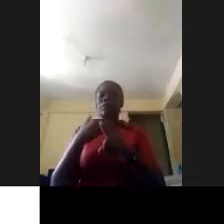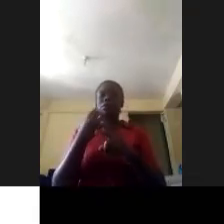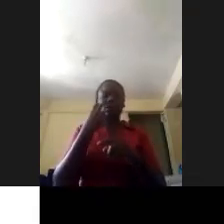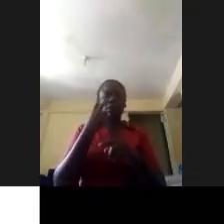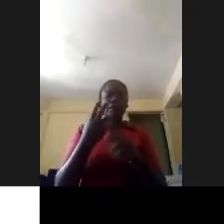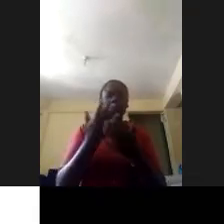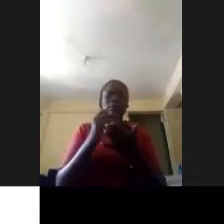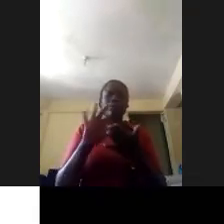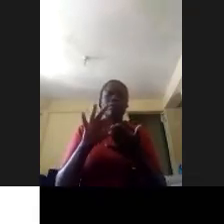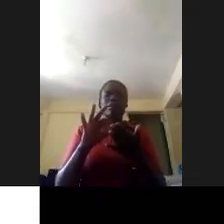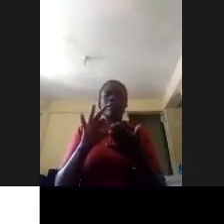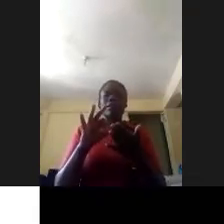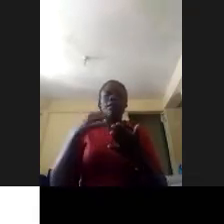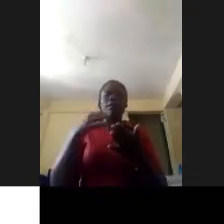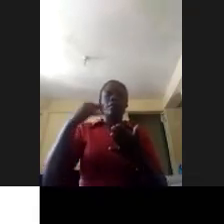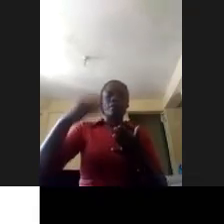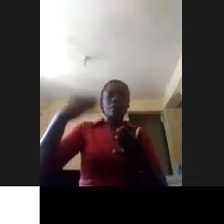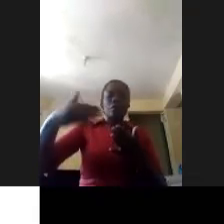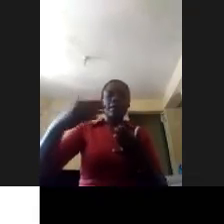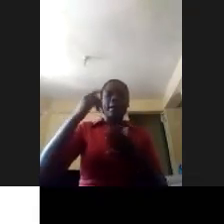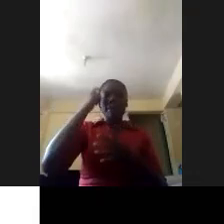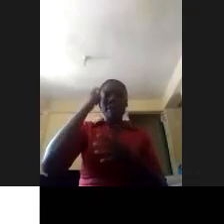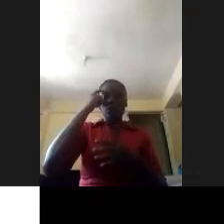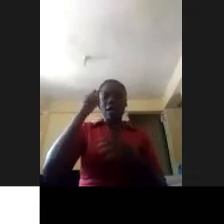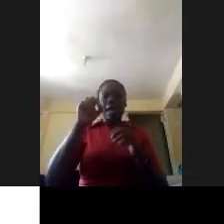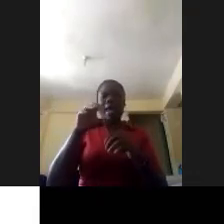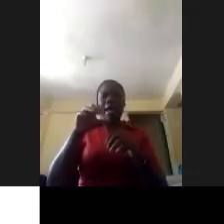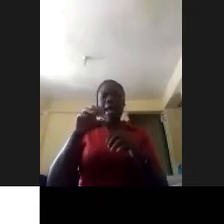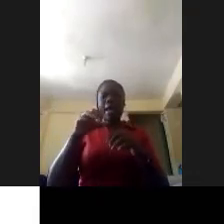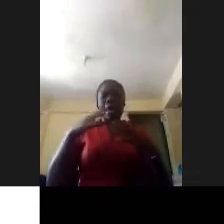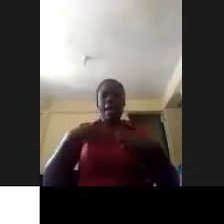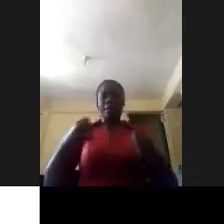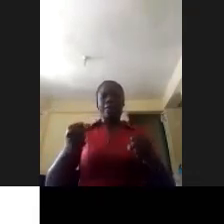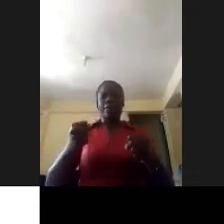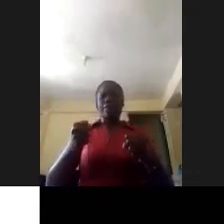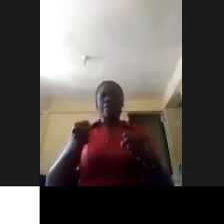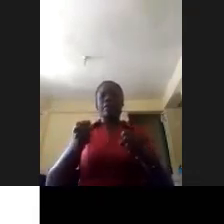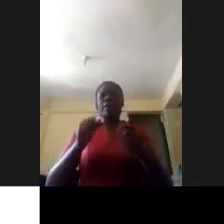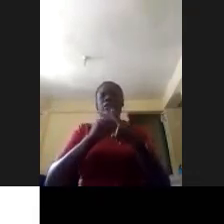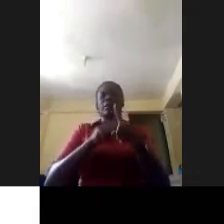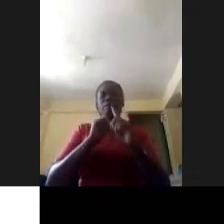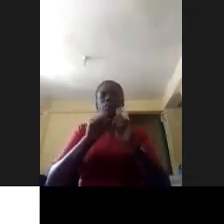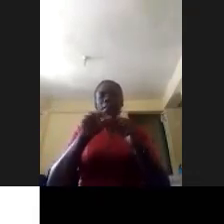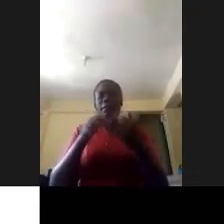or frequent mental health conditions. And this is true even now when we look at the current pandemic situation.